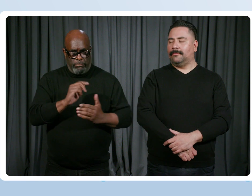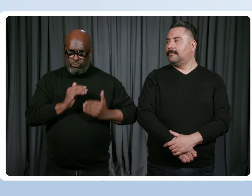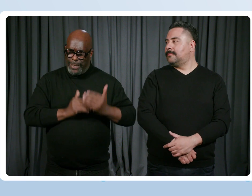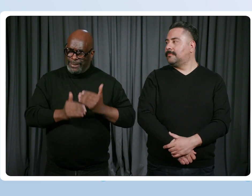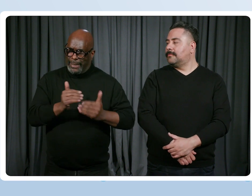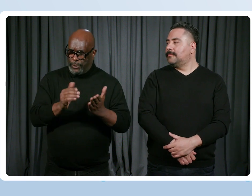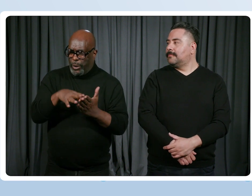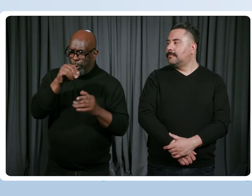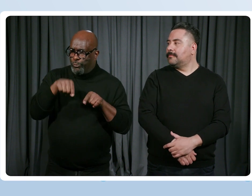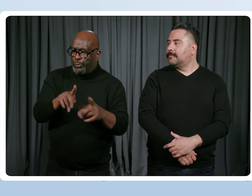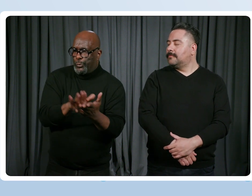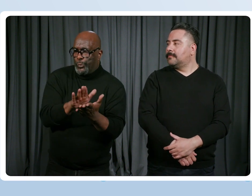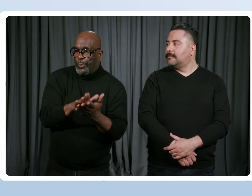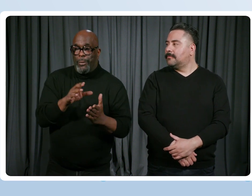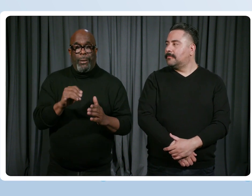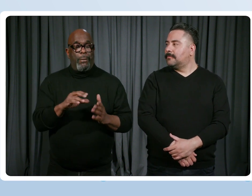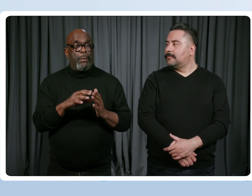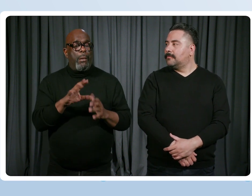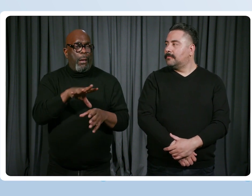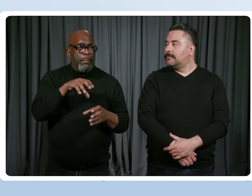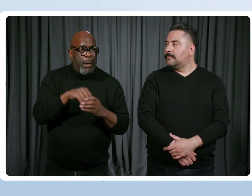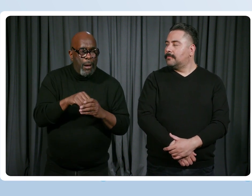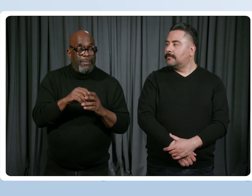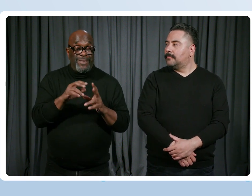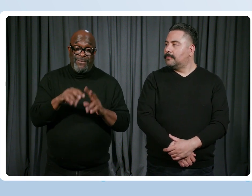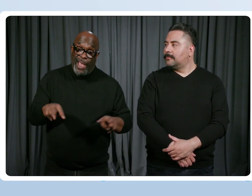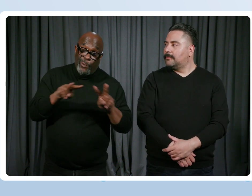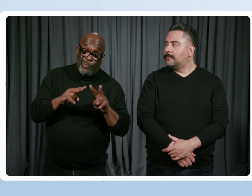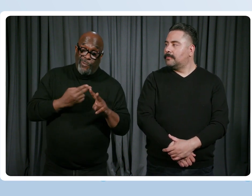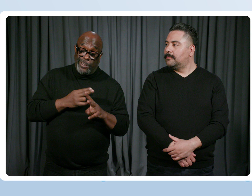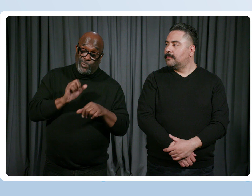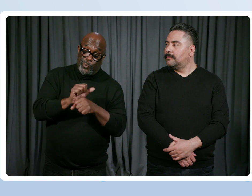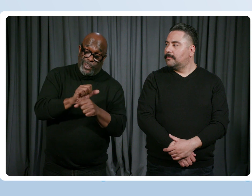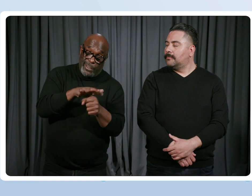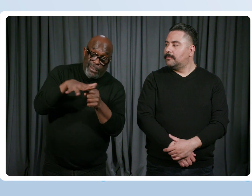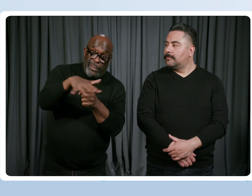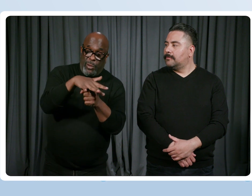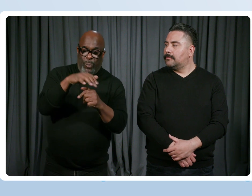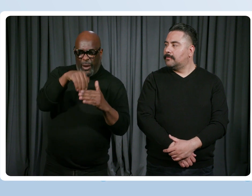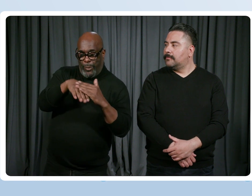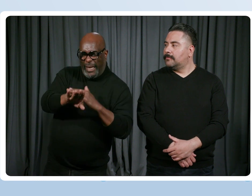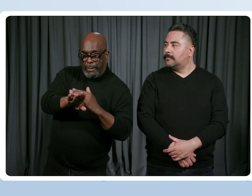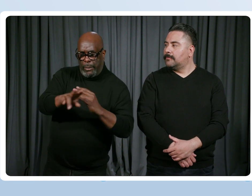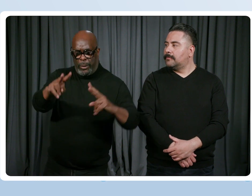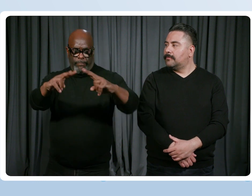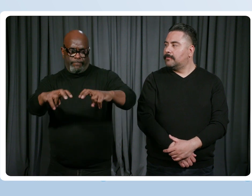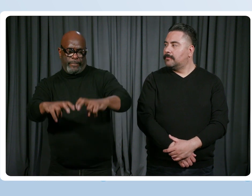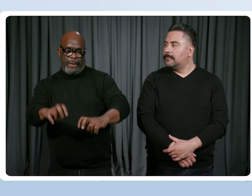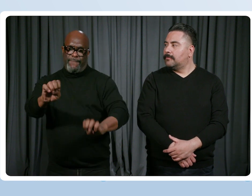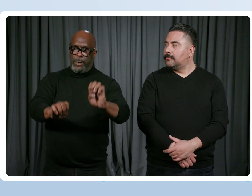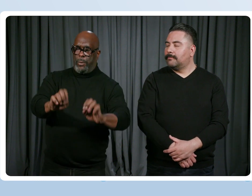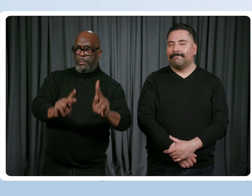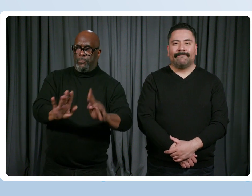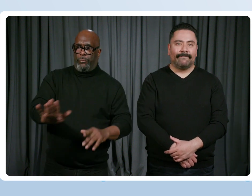kind of learn in school, and how part of the value of us working in those spaces is that we can come in and evaluate what the needs are. So